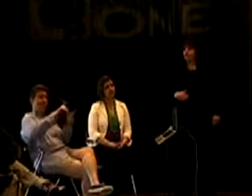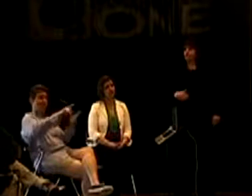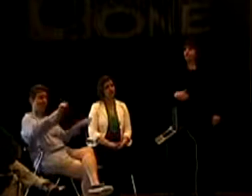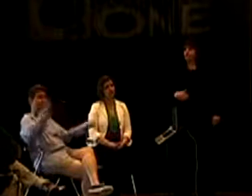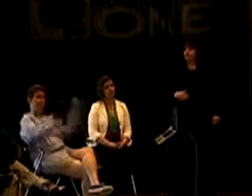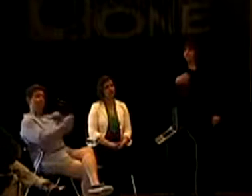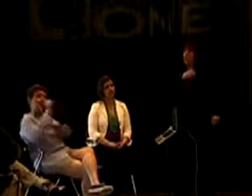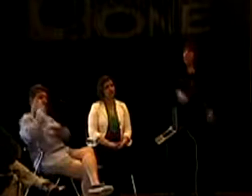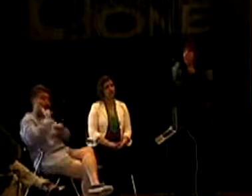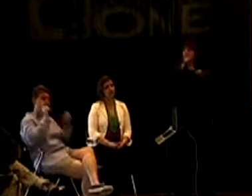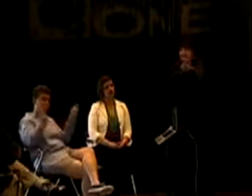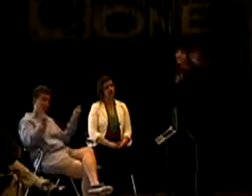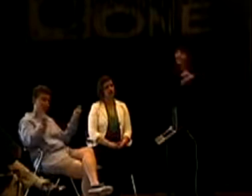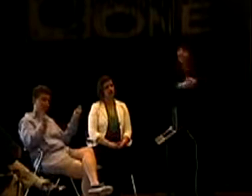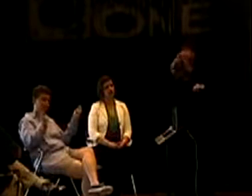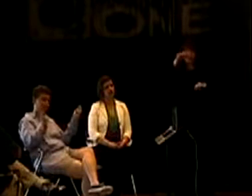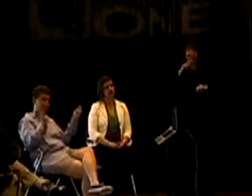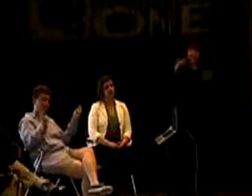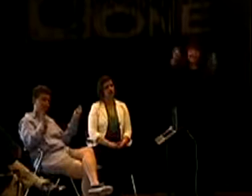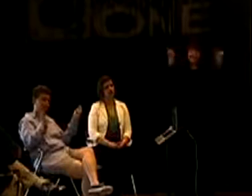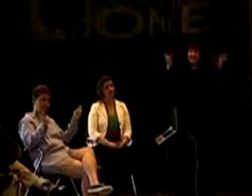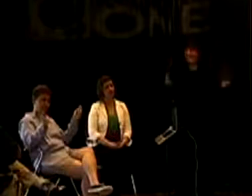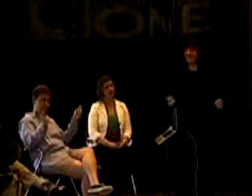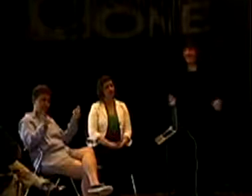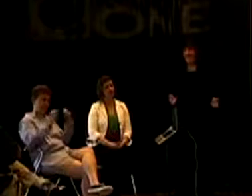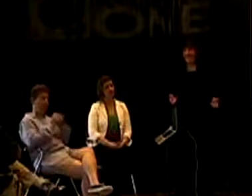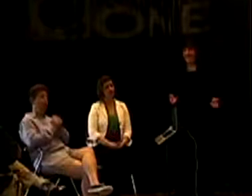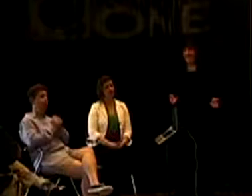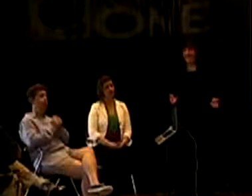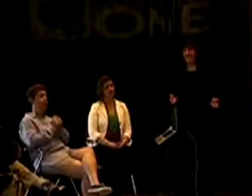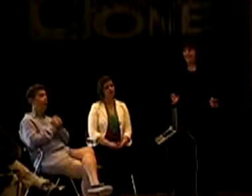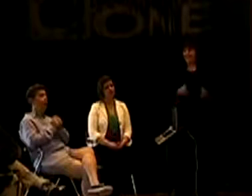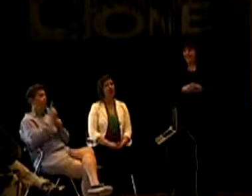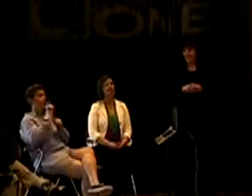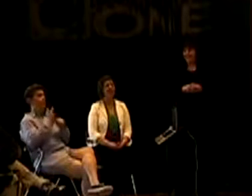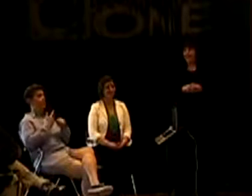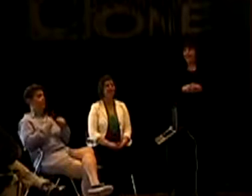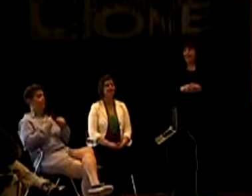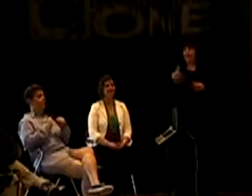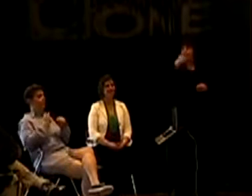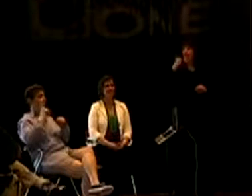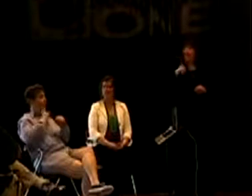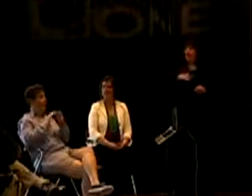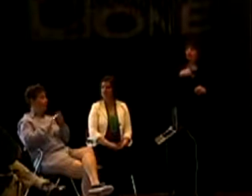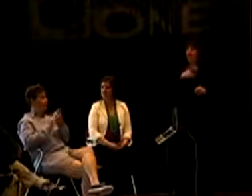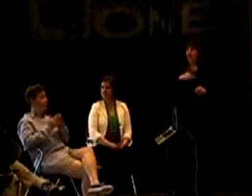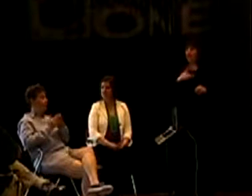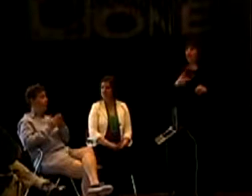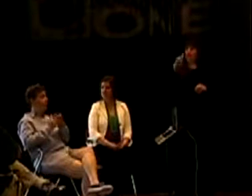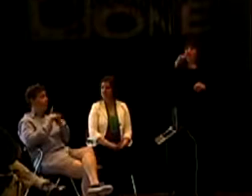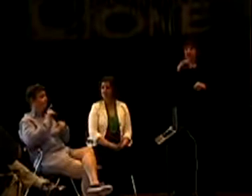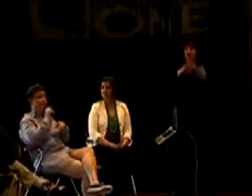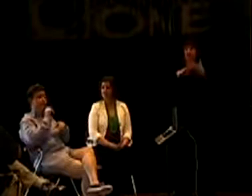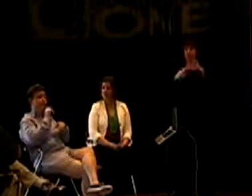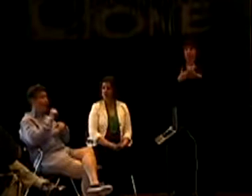I just wish that everything could become deaf world, so to speak. Because I